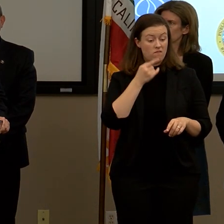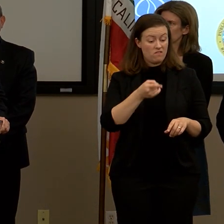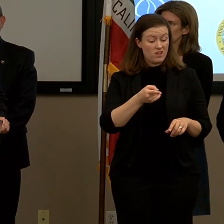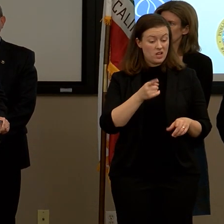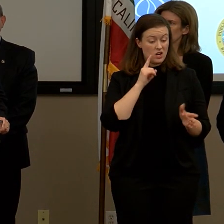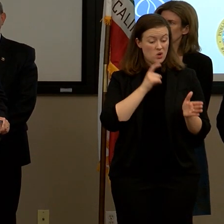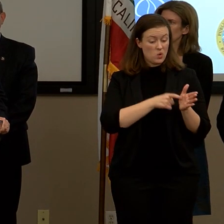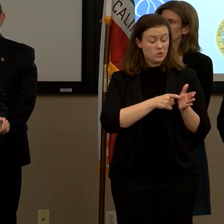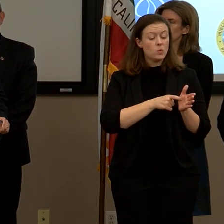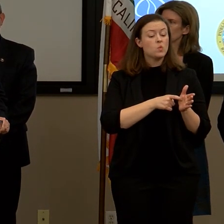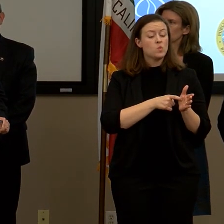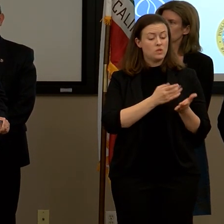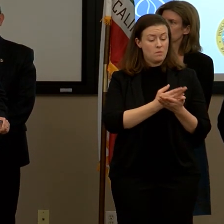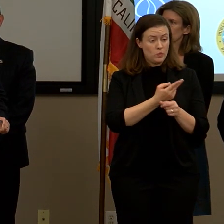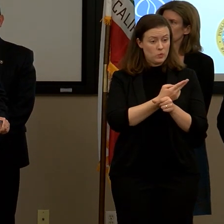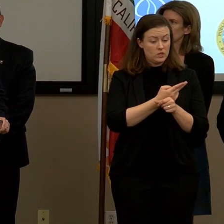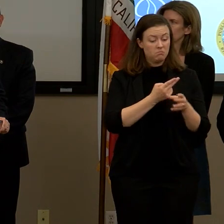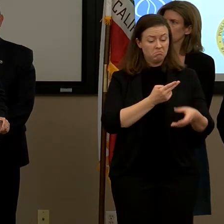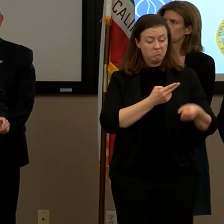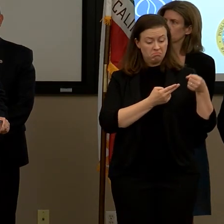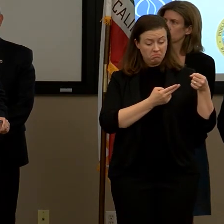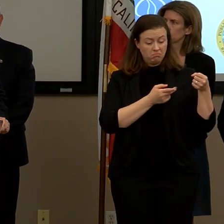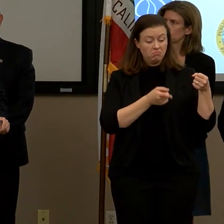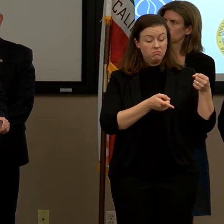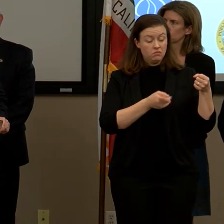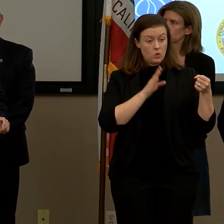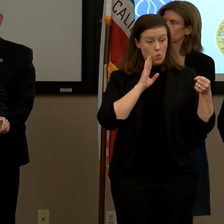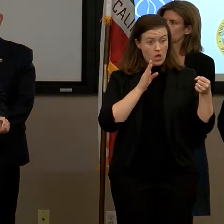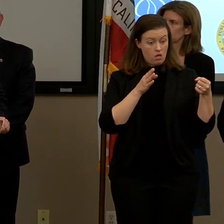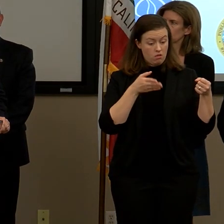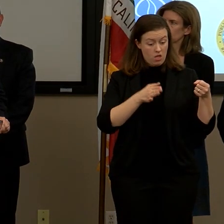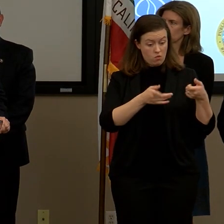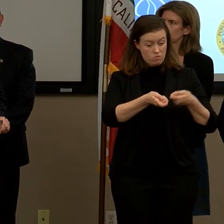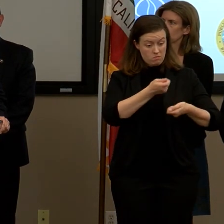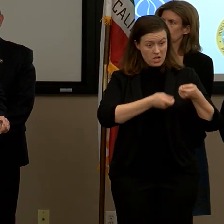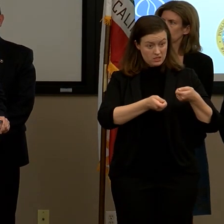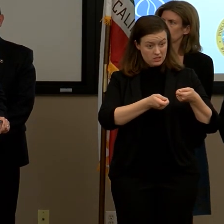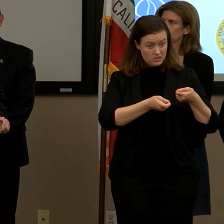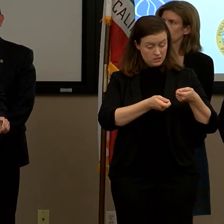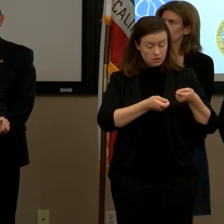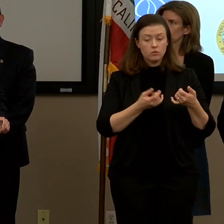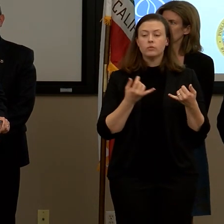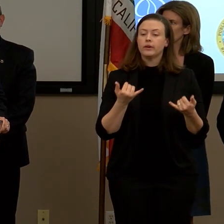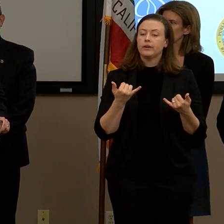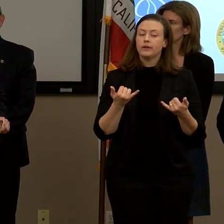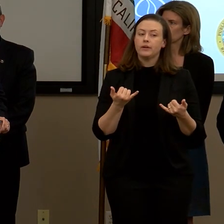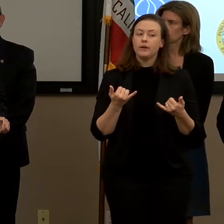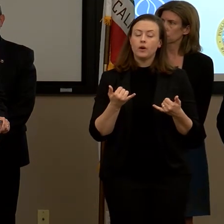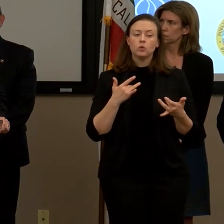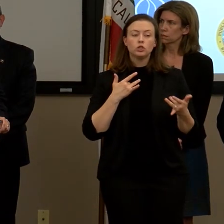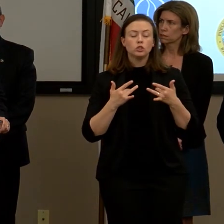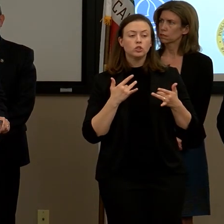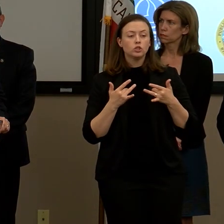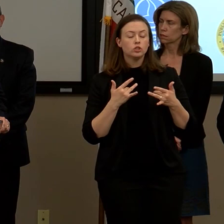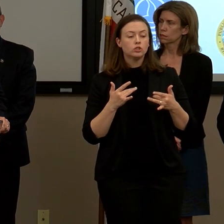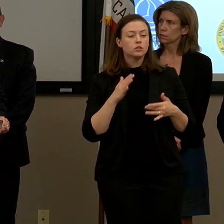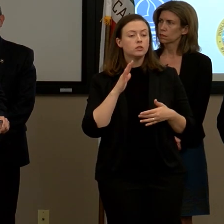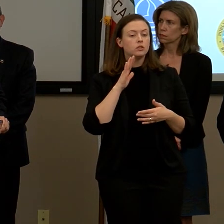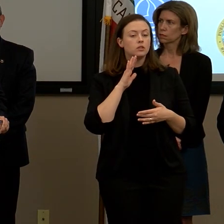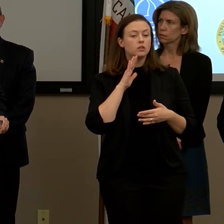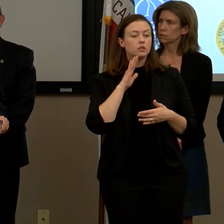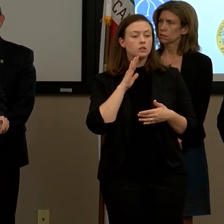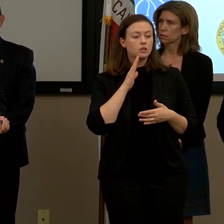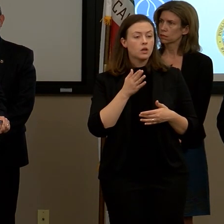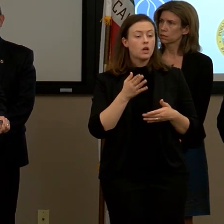of operation under those criteria, will they be allowed to replace it? Right now, we're concerned primarily about making sure that the